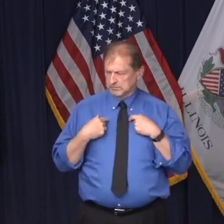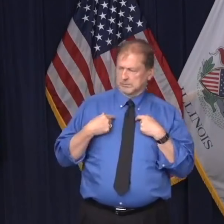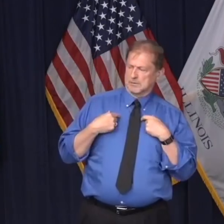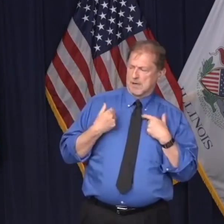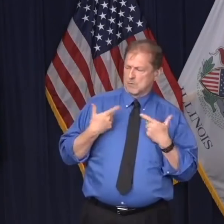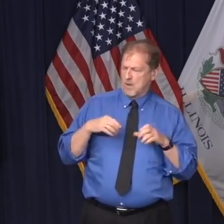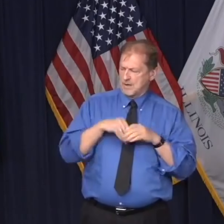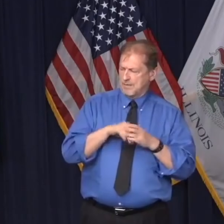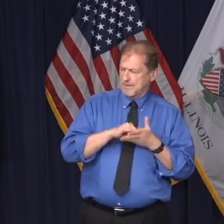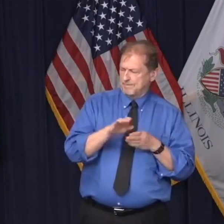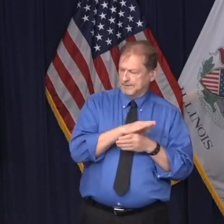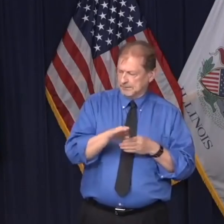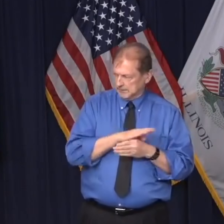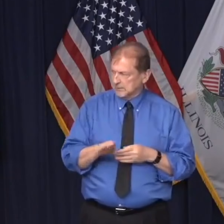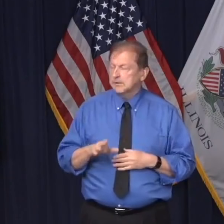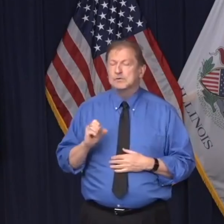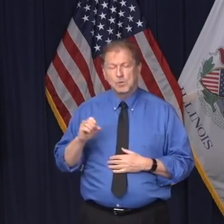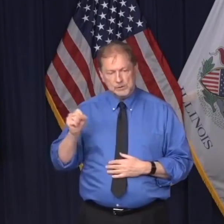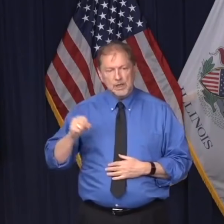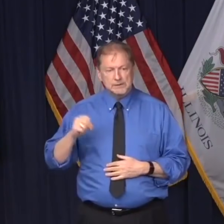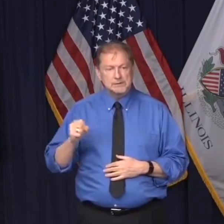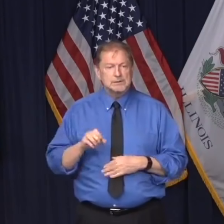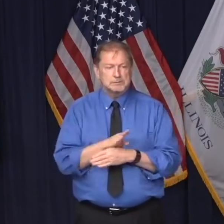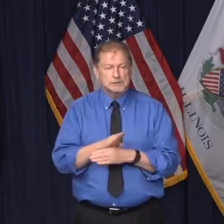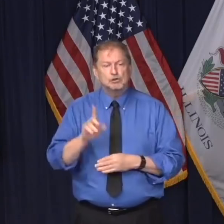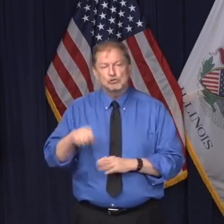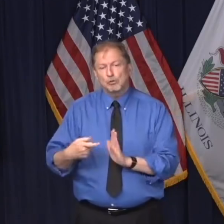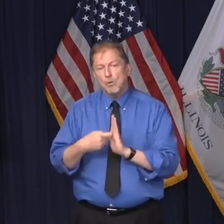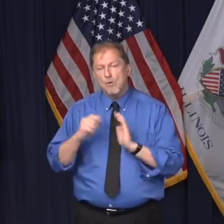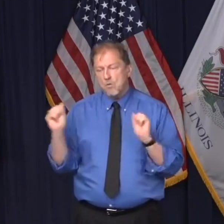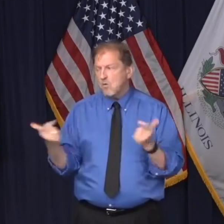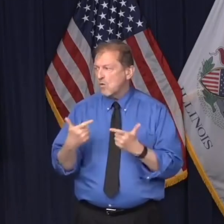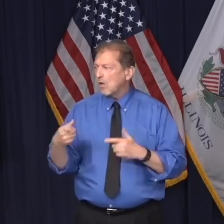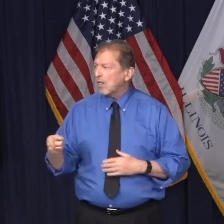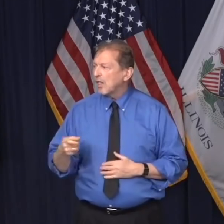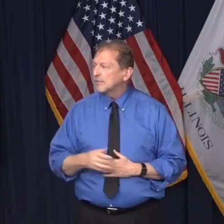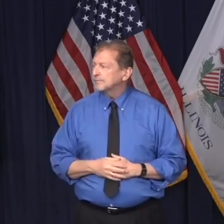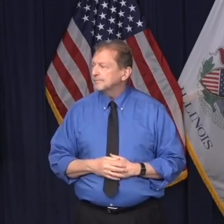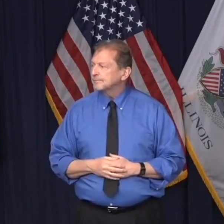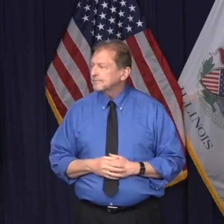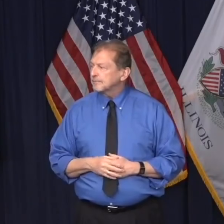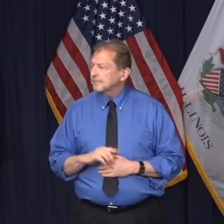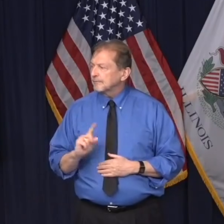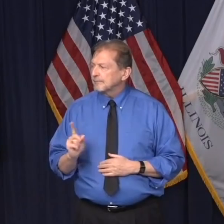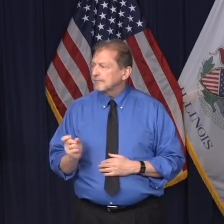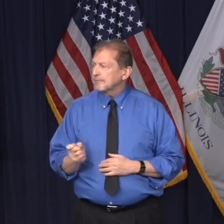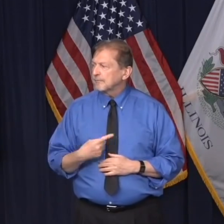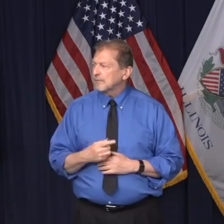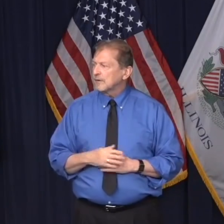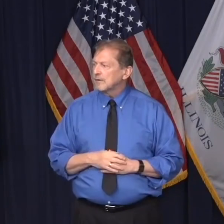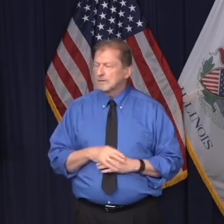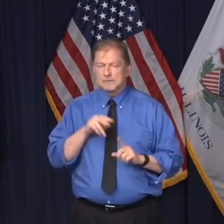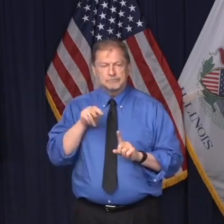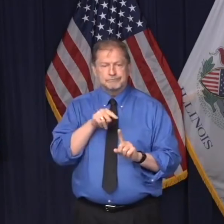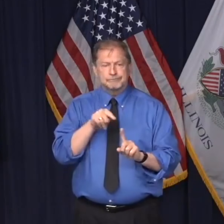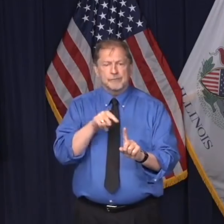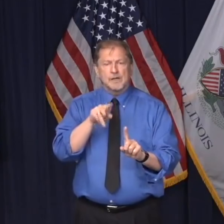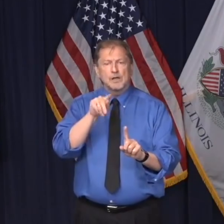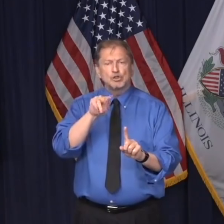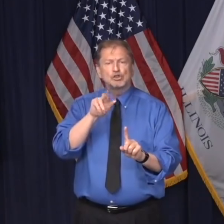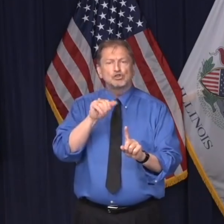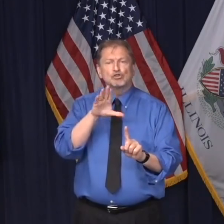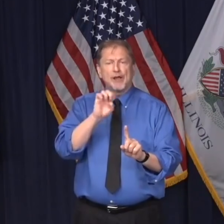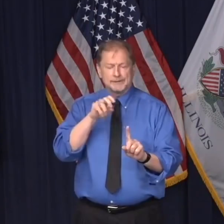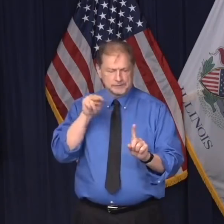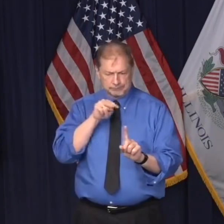to infect each other by virtue of not wearing a mask. Shruti at Bloomberg, can you provide an update on your tracing efforts? How many workers, what